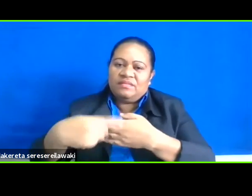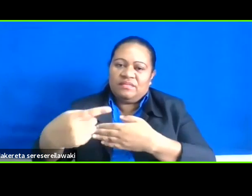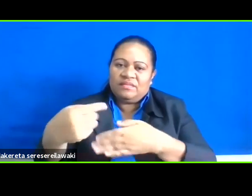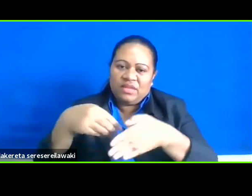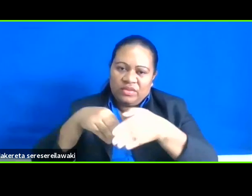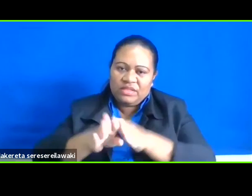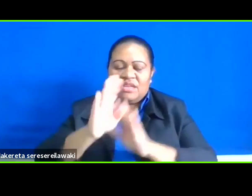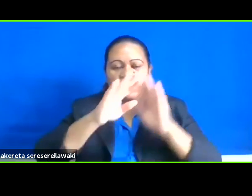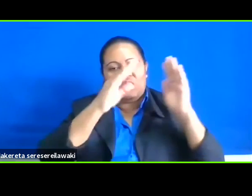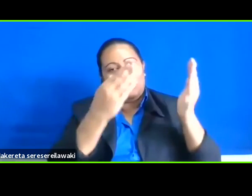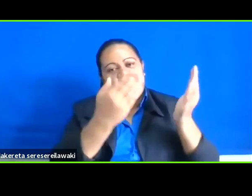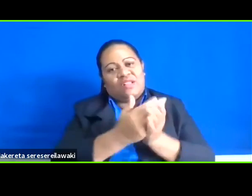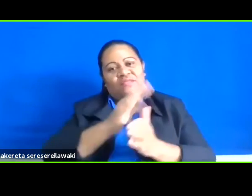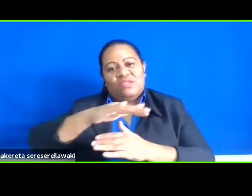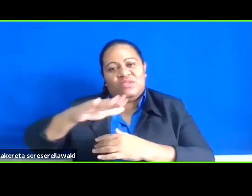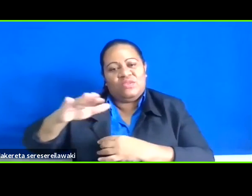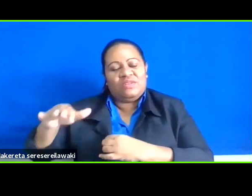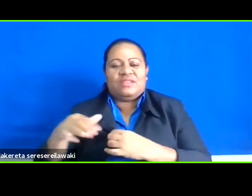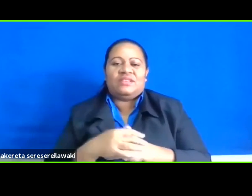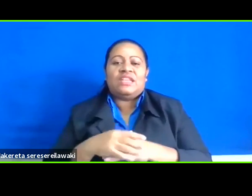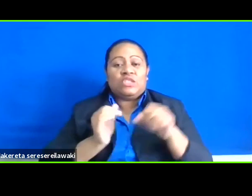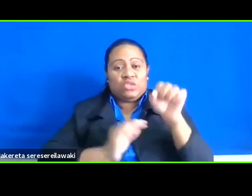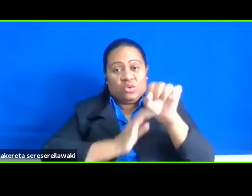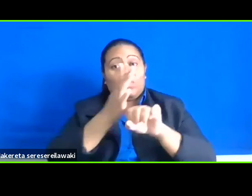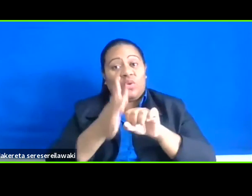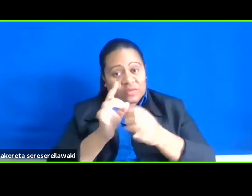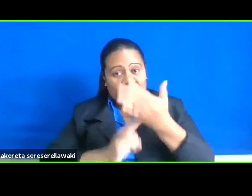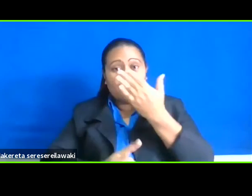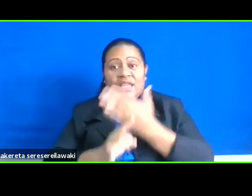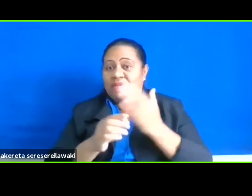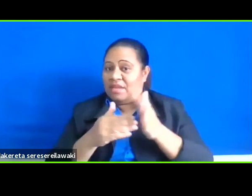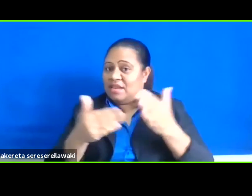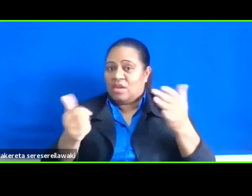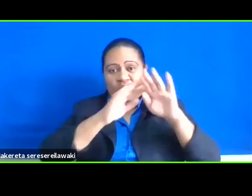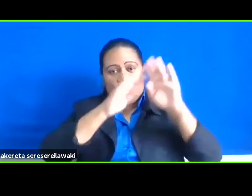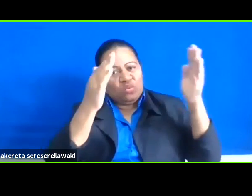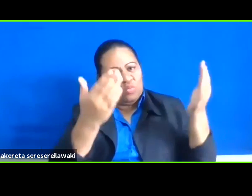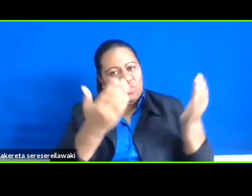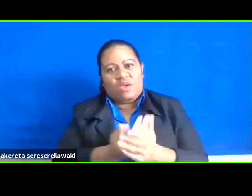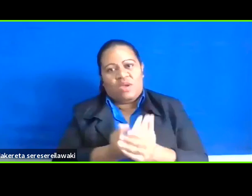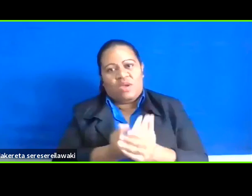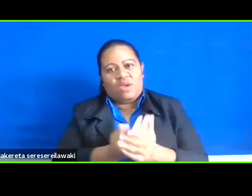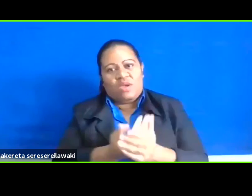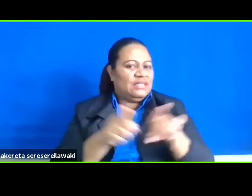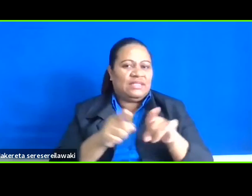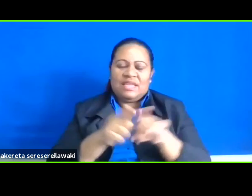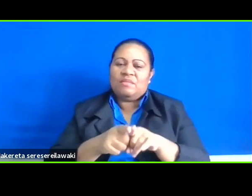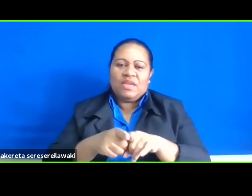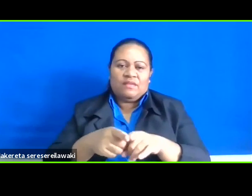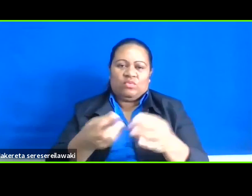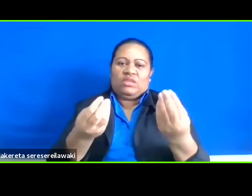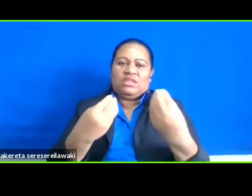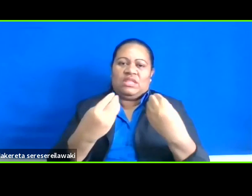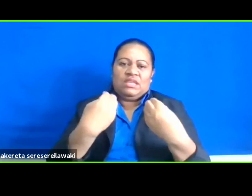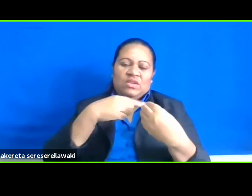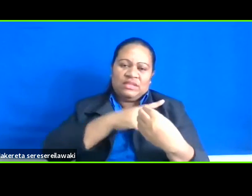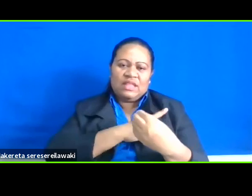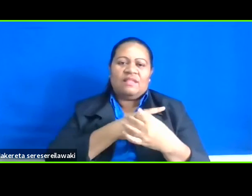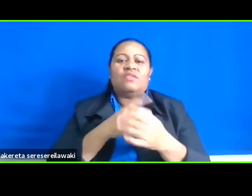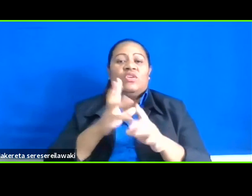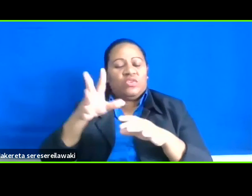our children as covid 19 takes over the world so must we recolonize our thinking and approach with our